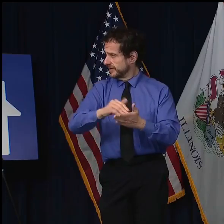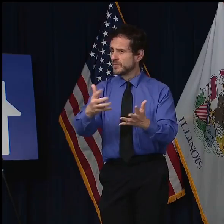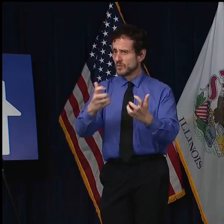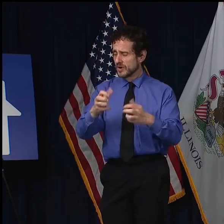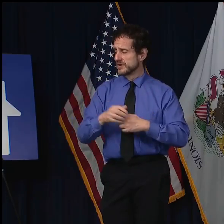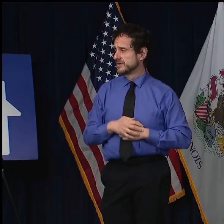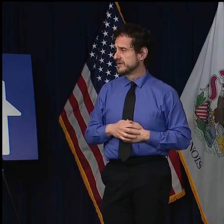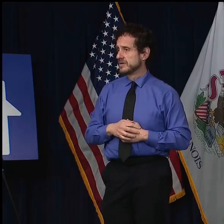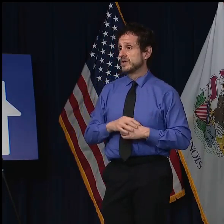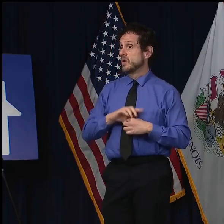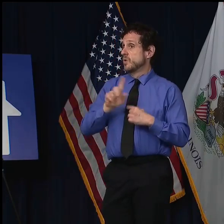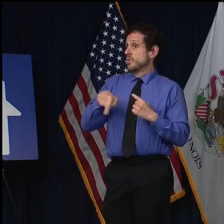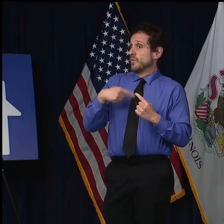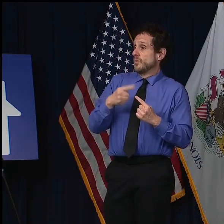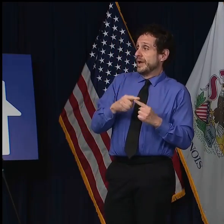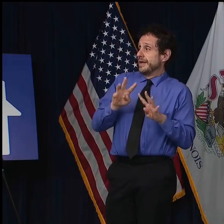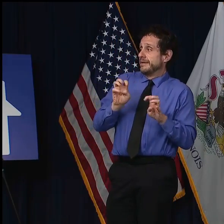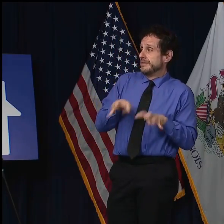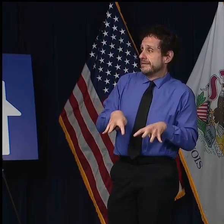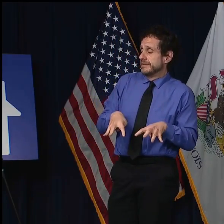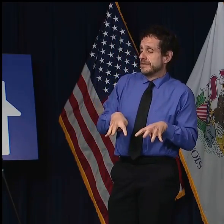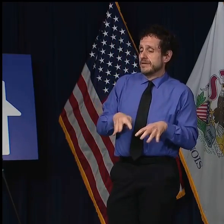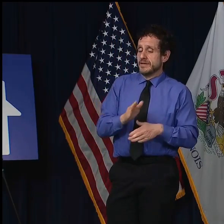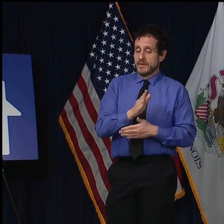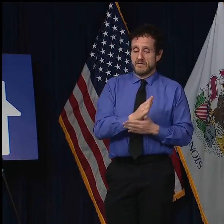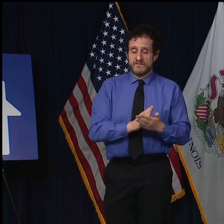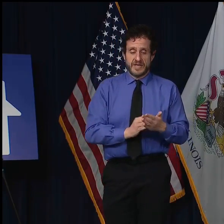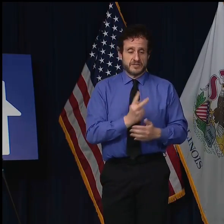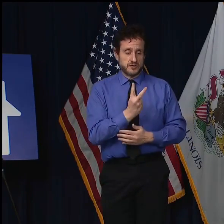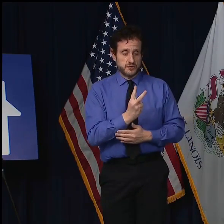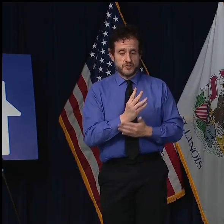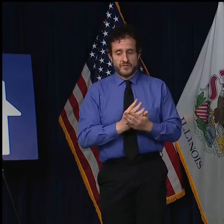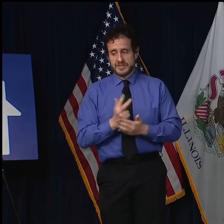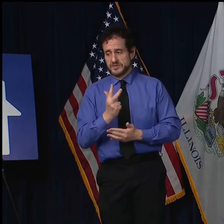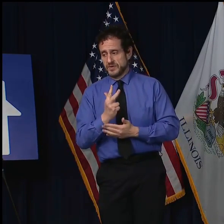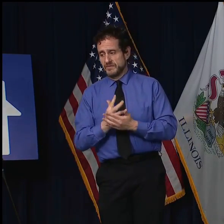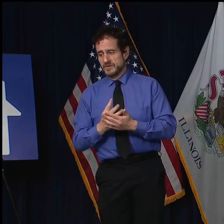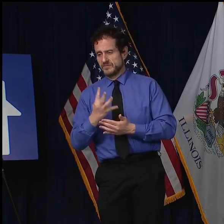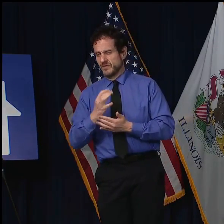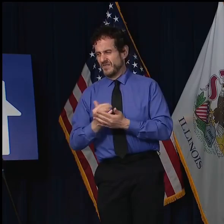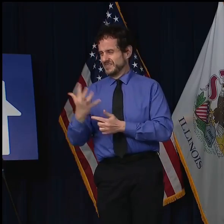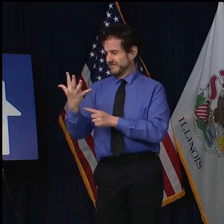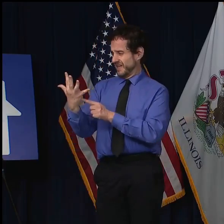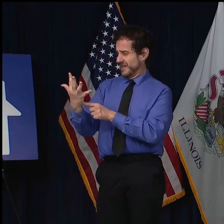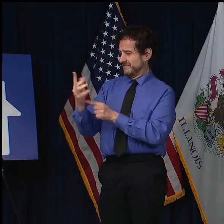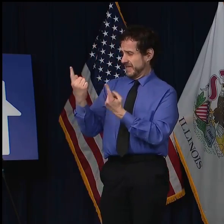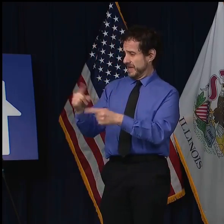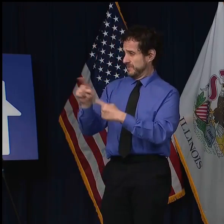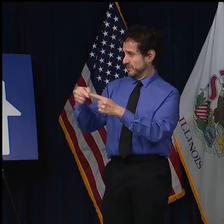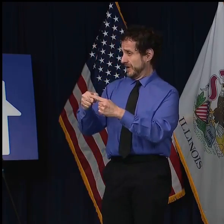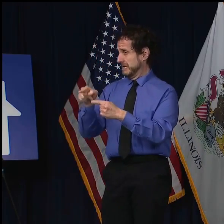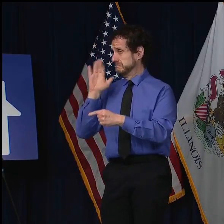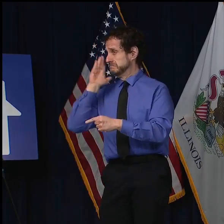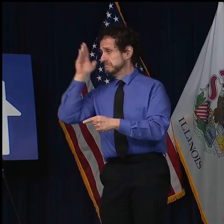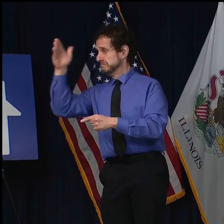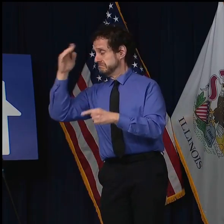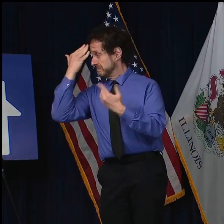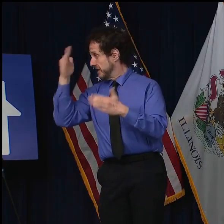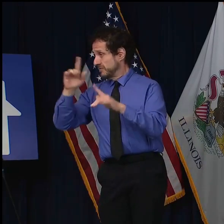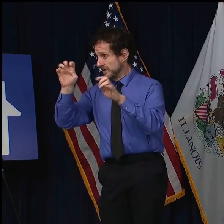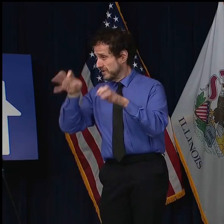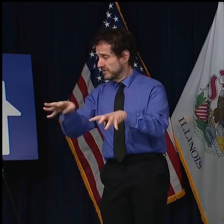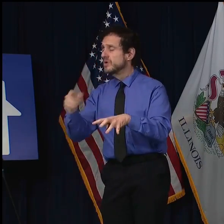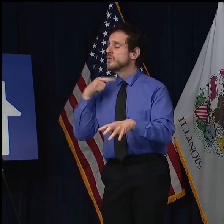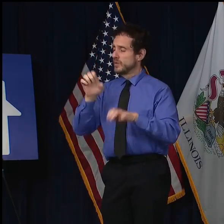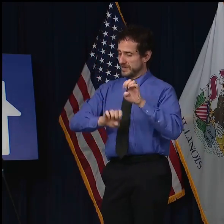terms of when we will get to stage 5, I don't know. And, you know, we'll be evaluating that as we go.